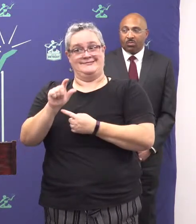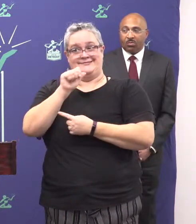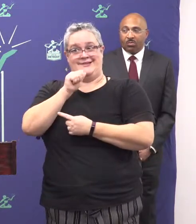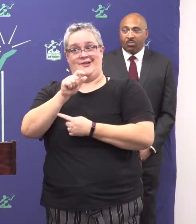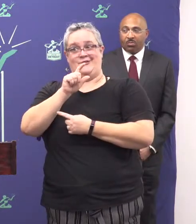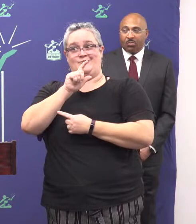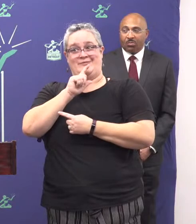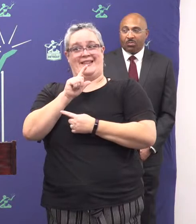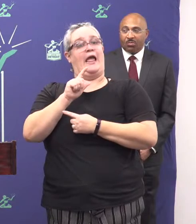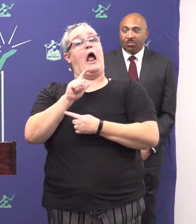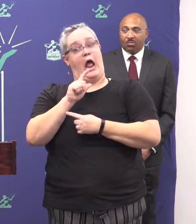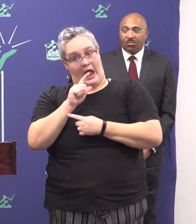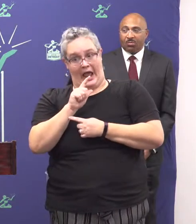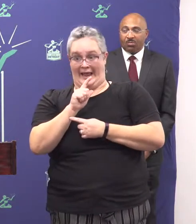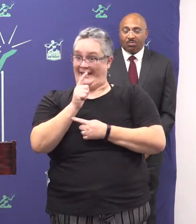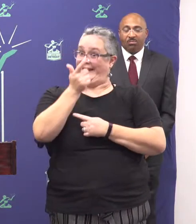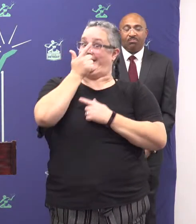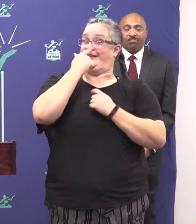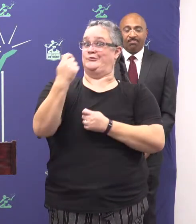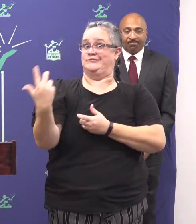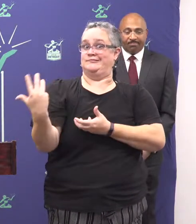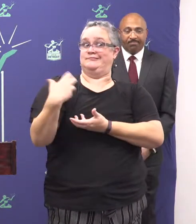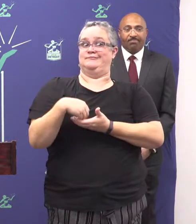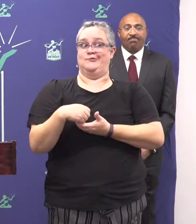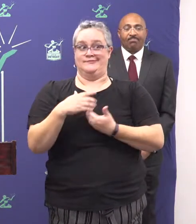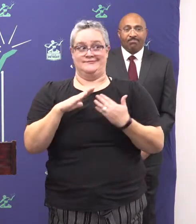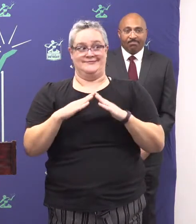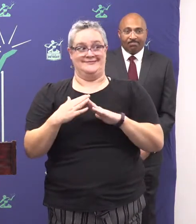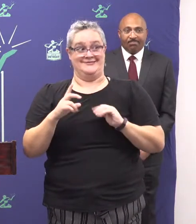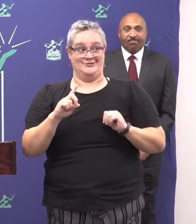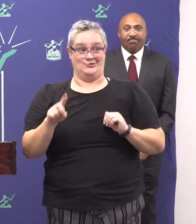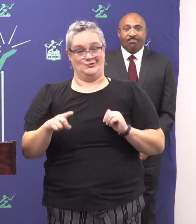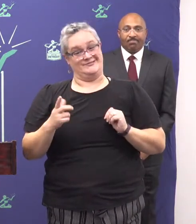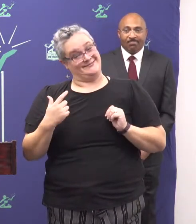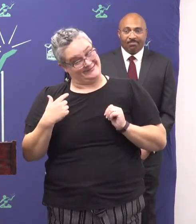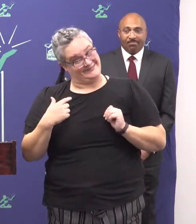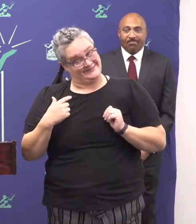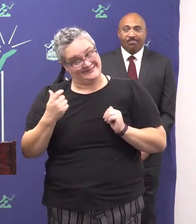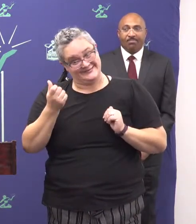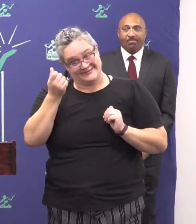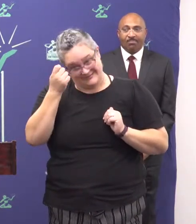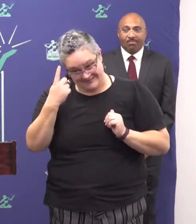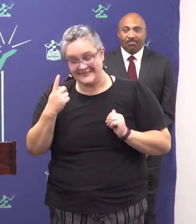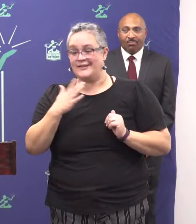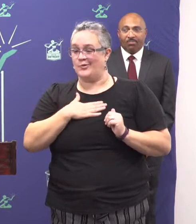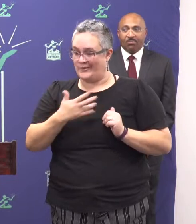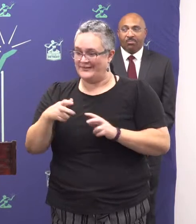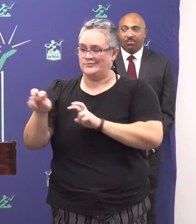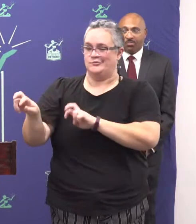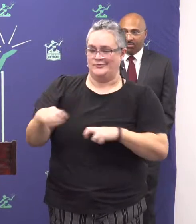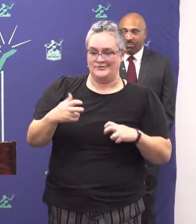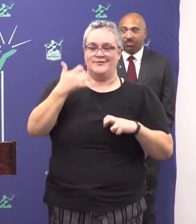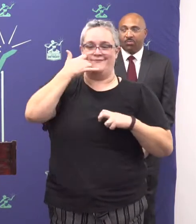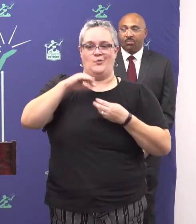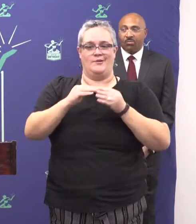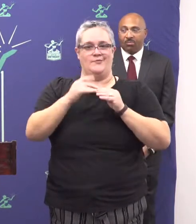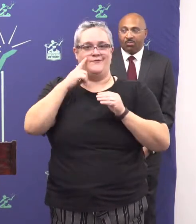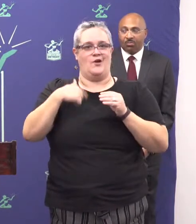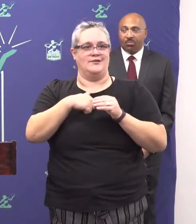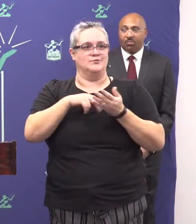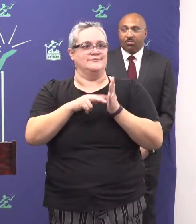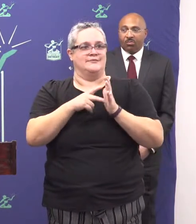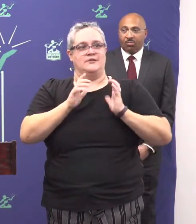inclined to have much to do with the city of Detroit. I am appreciative that they consented to transferring the telephone number over so that